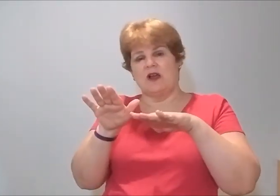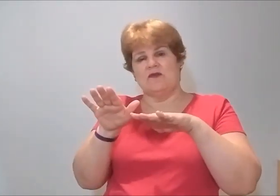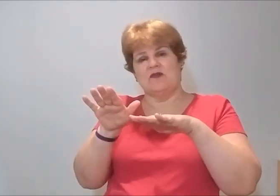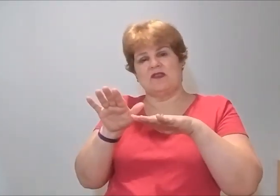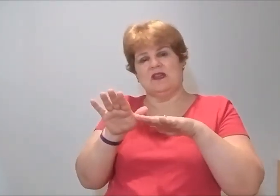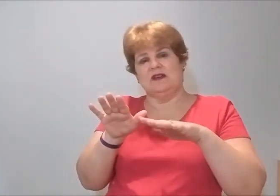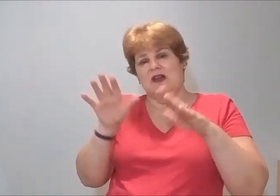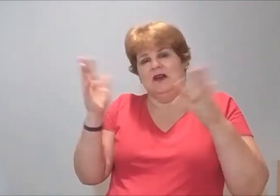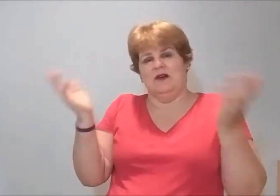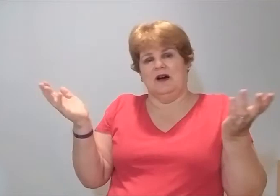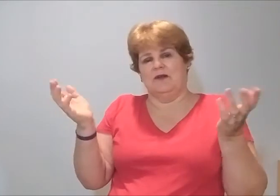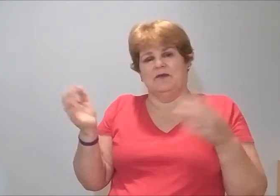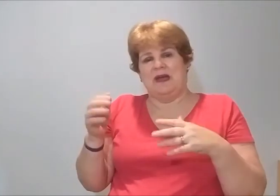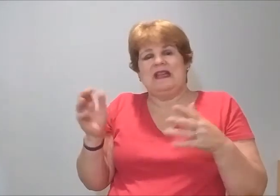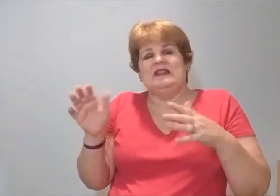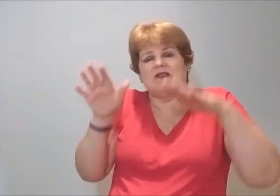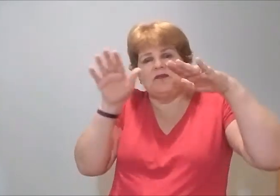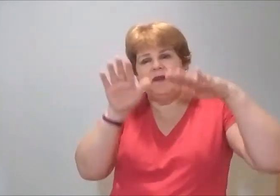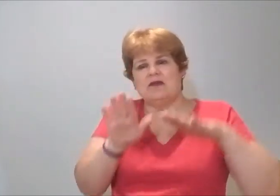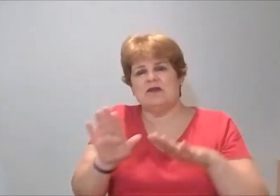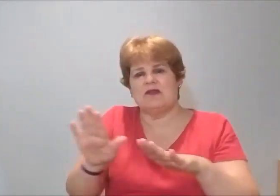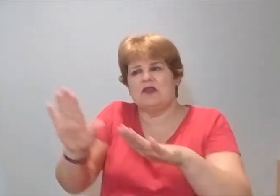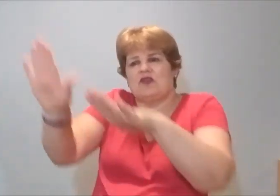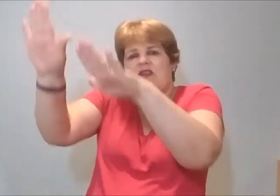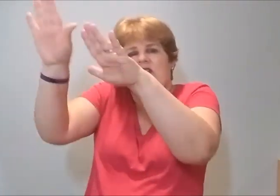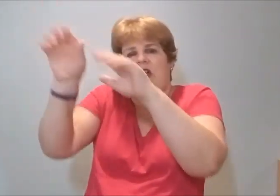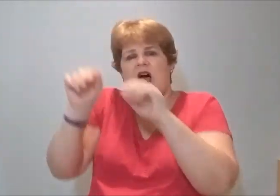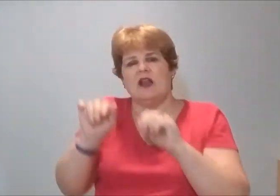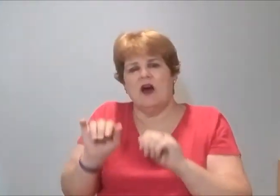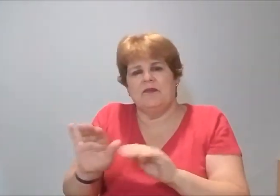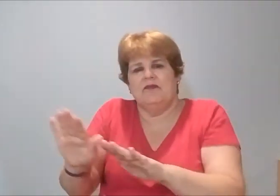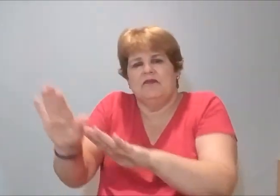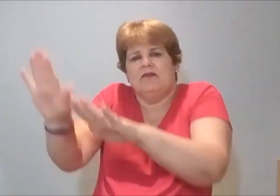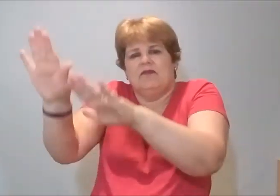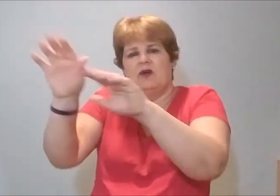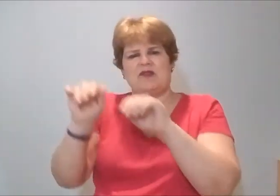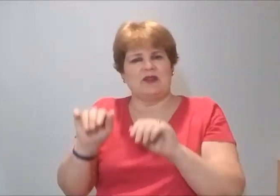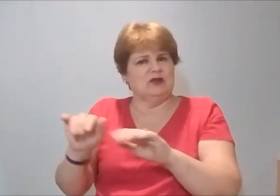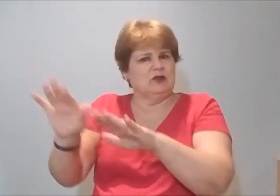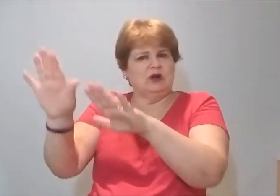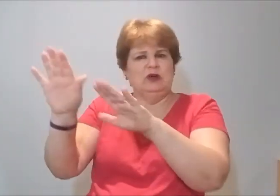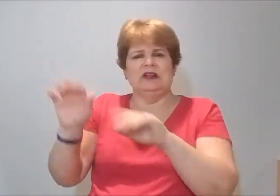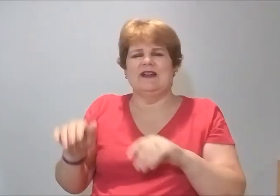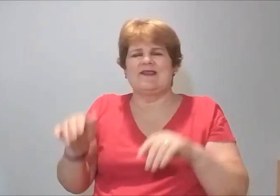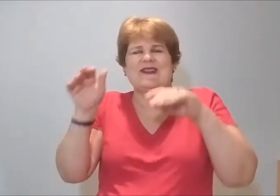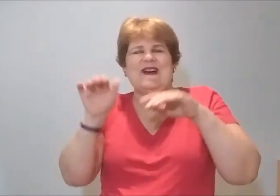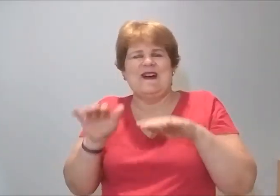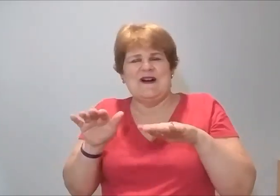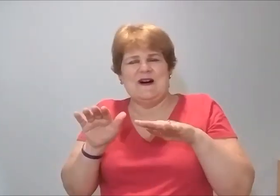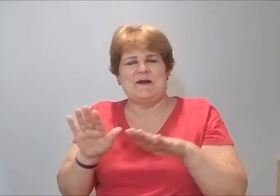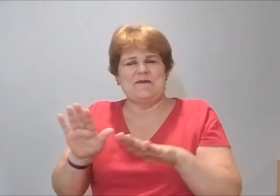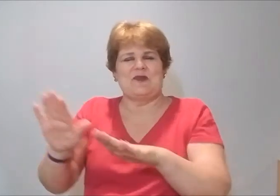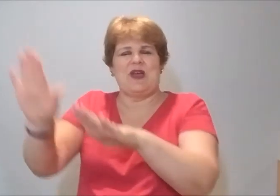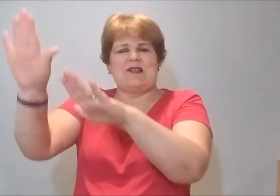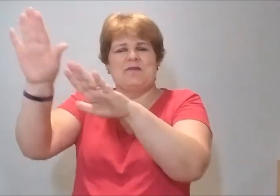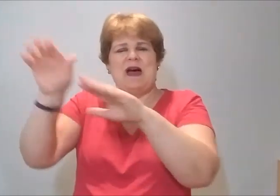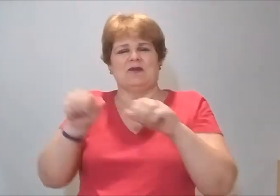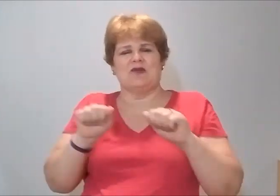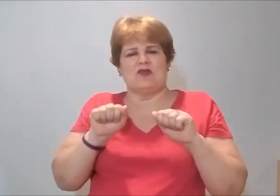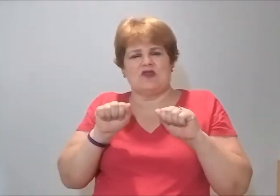you've seen paintings of mountains that just slide up, almost like you're doing a hula dance. So that's mountains. You start